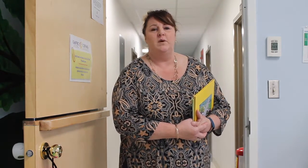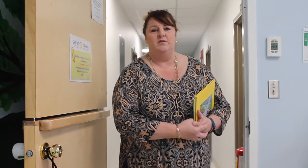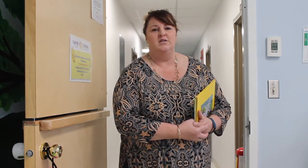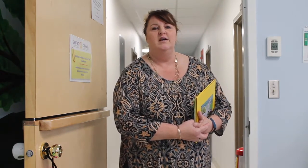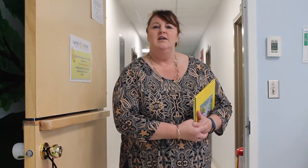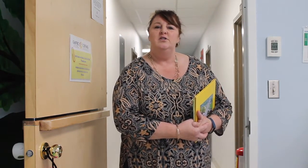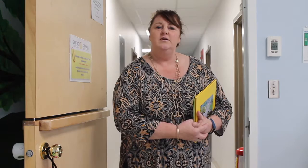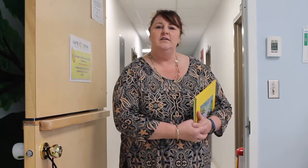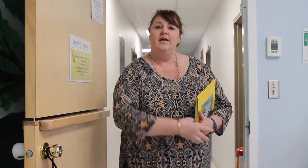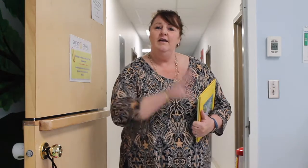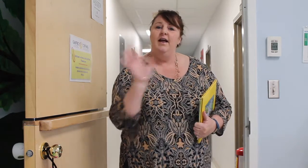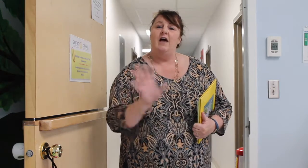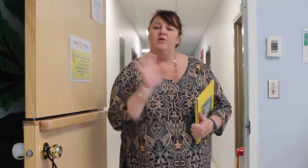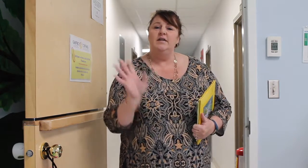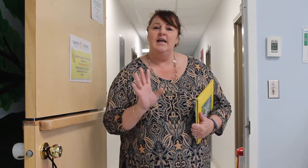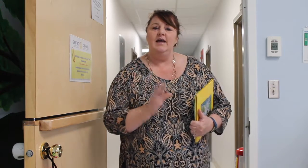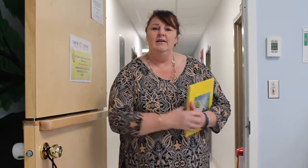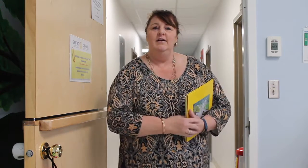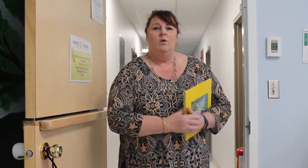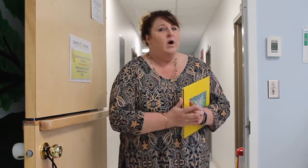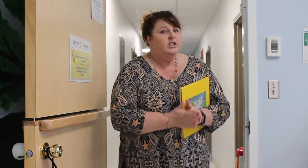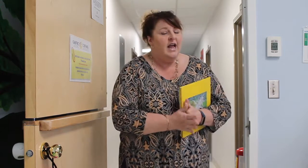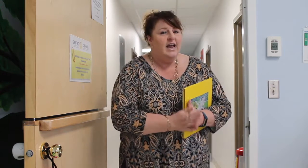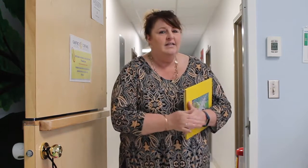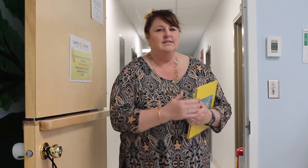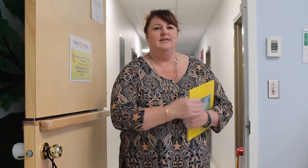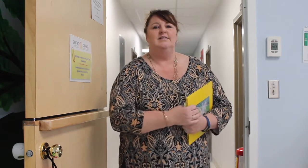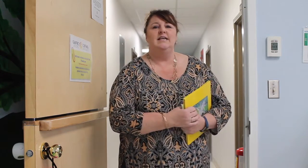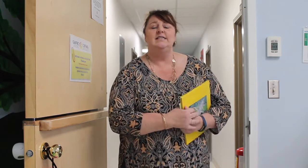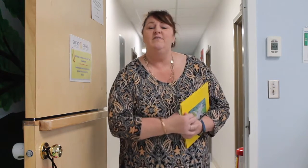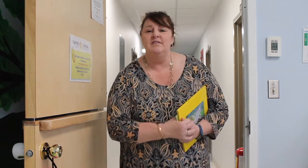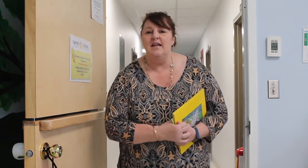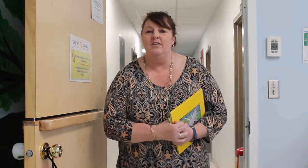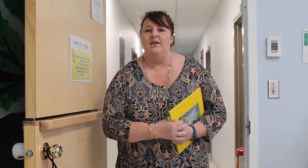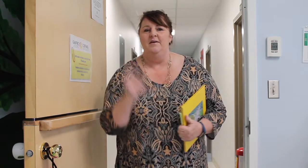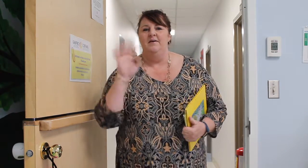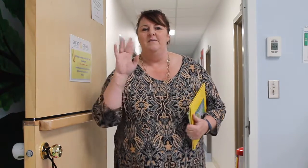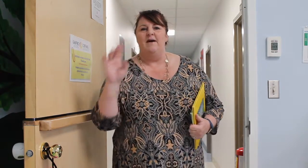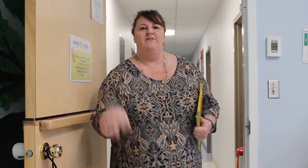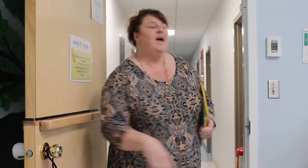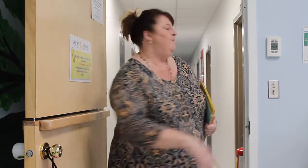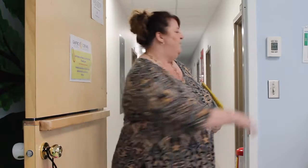brothers. So until then, have a great day. Wash your hands, stay safe, and stay healthy. Bye for now.